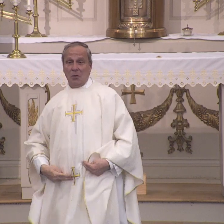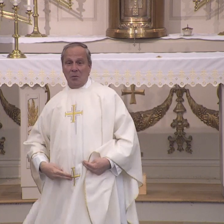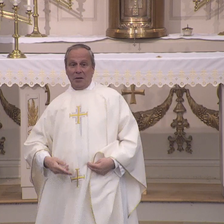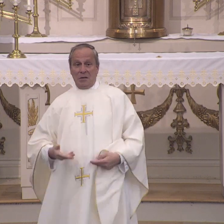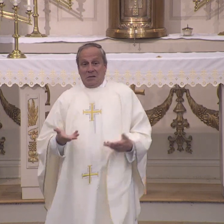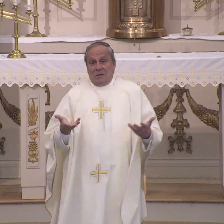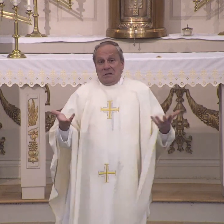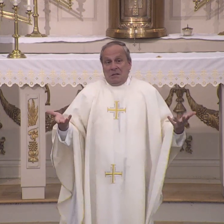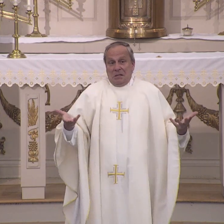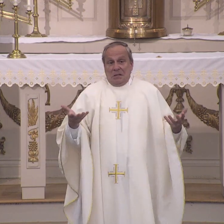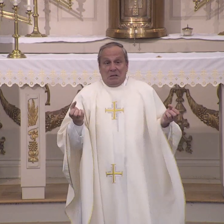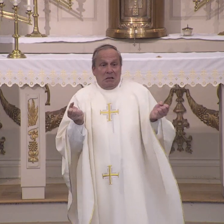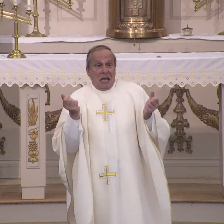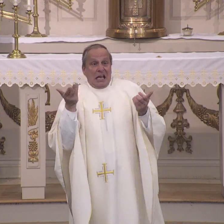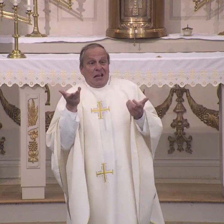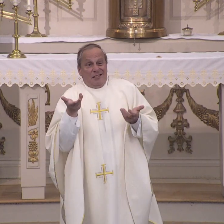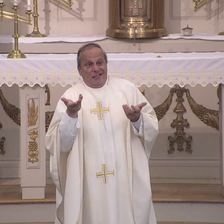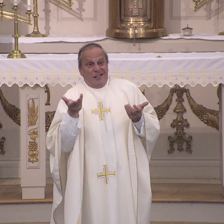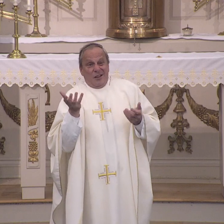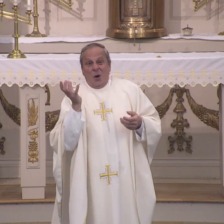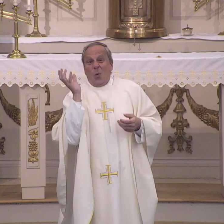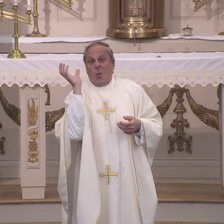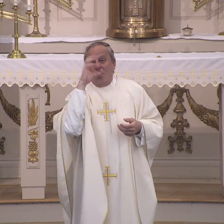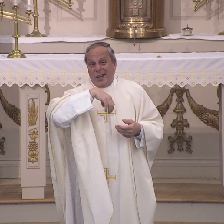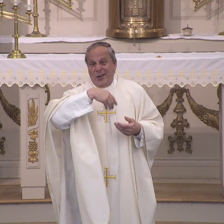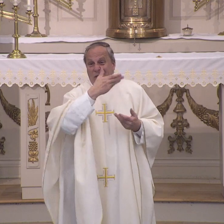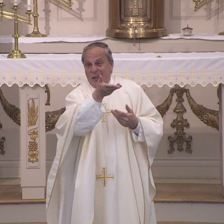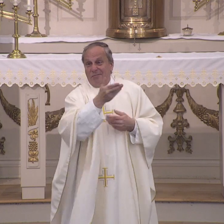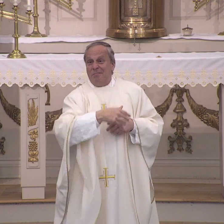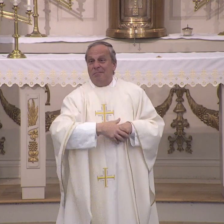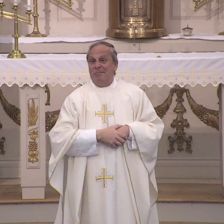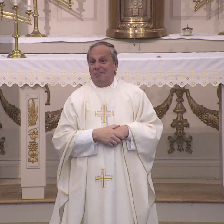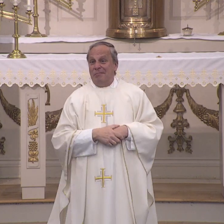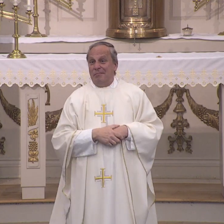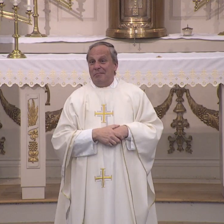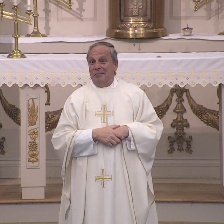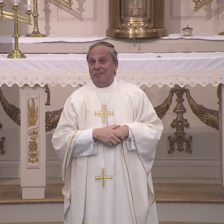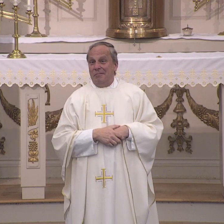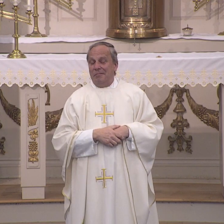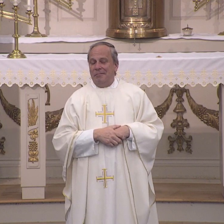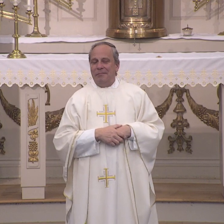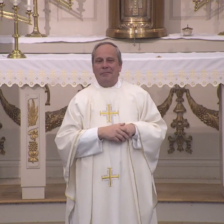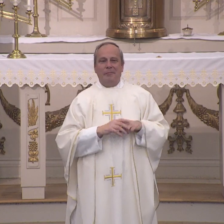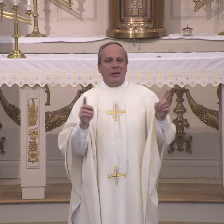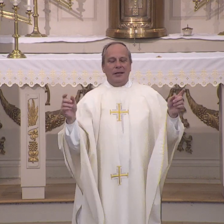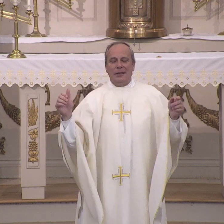Not God, not human, but maybe something else, something. Other weird thing.